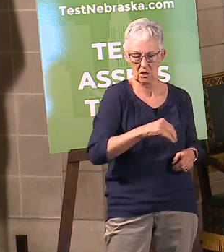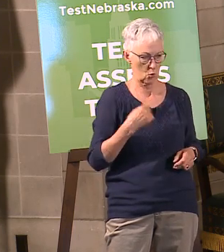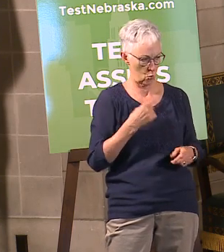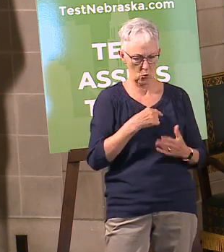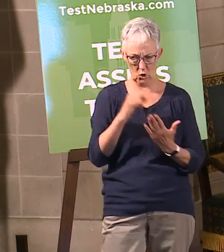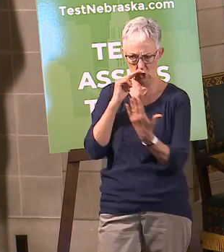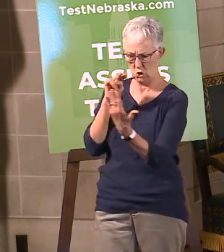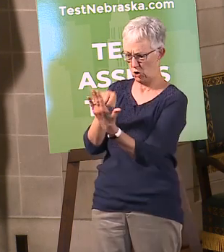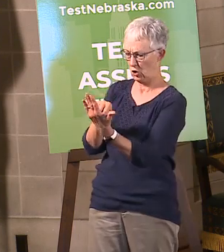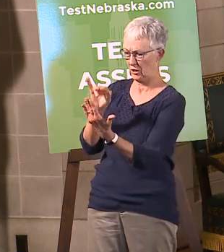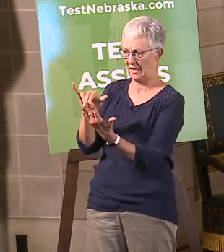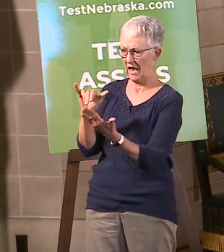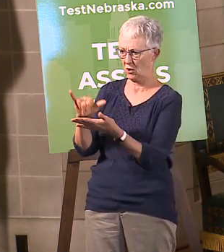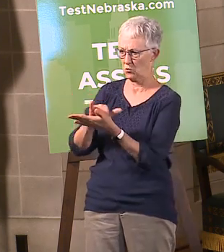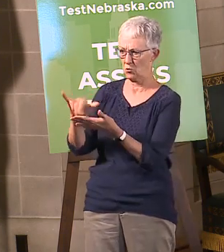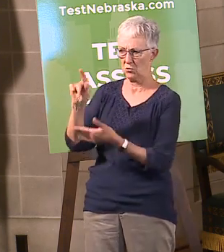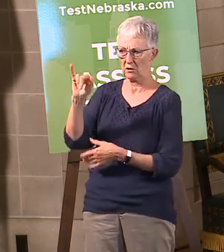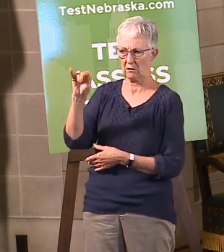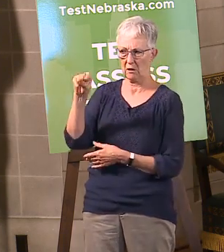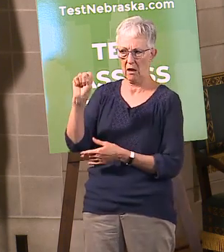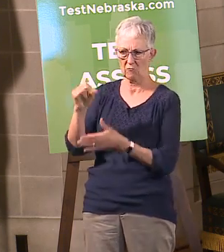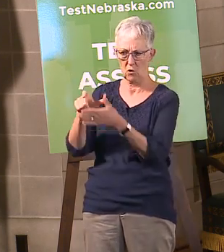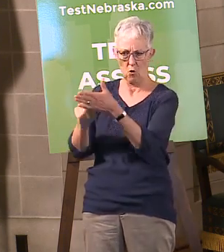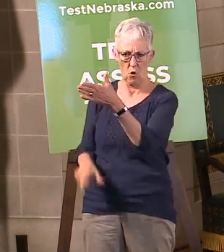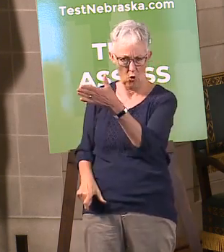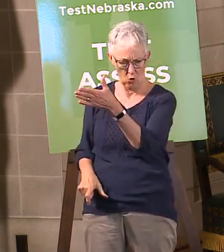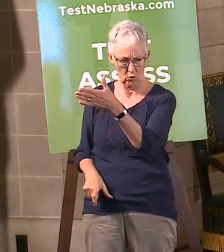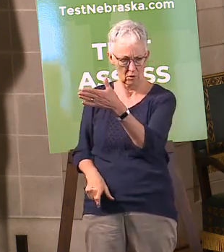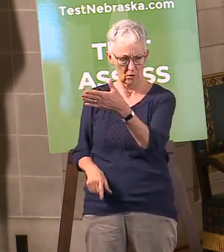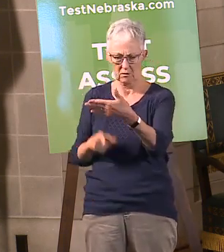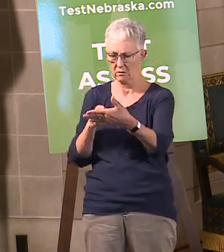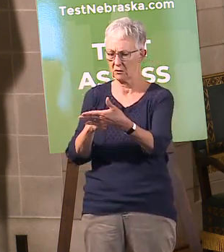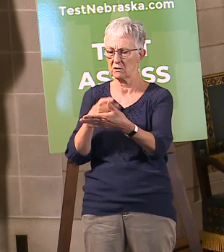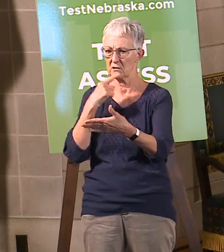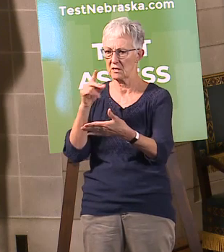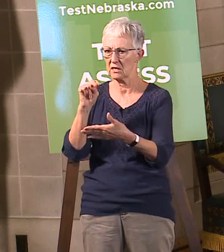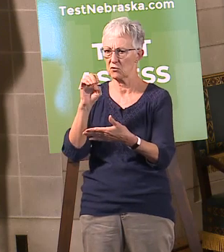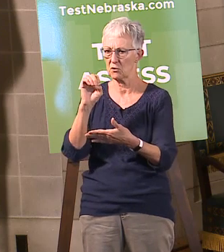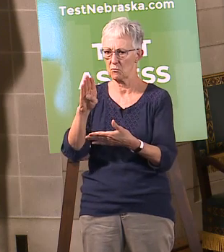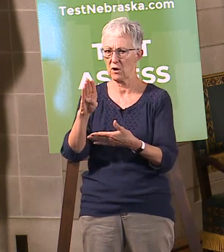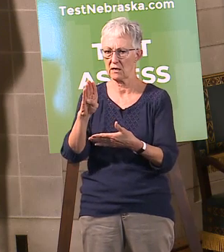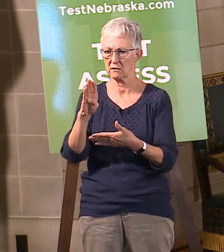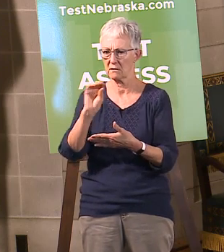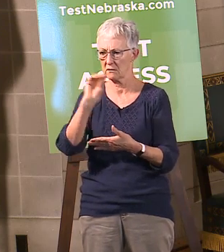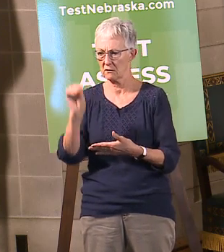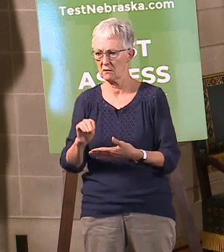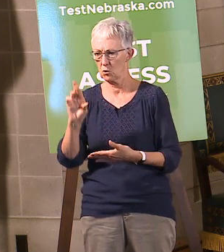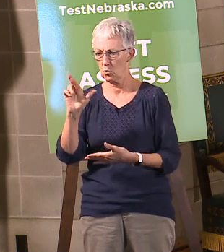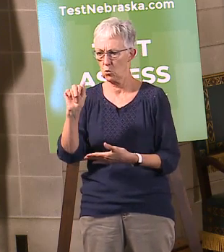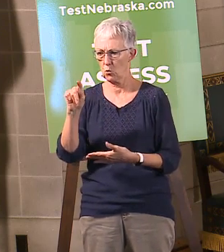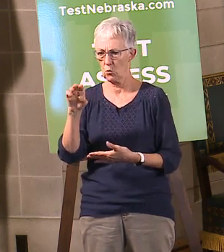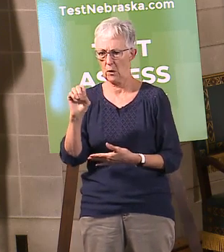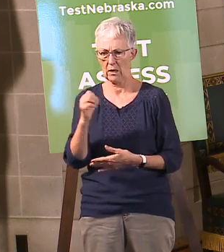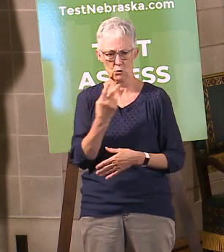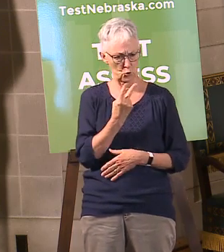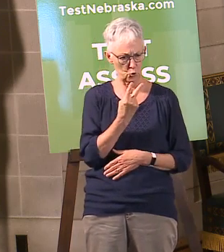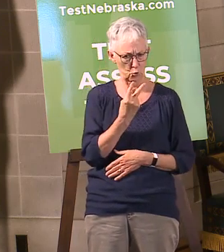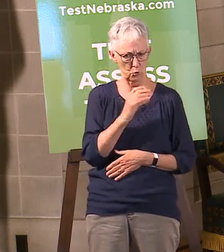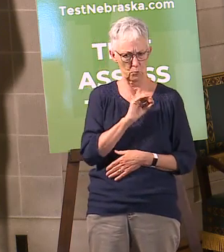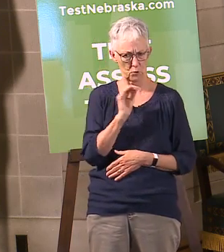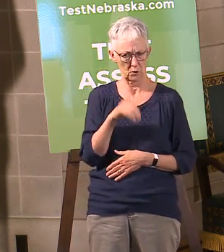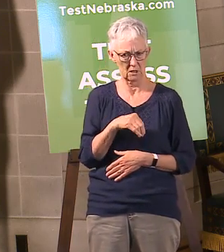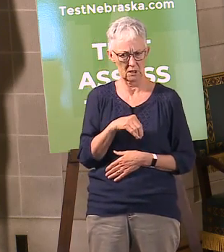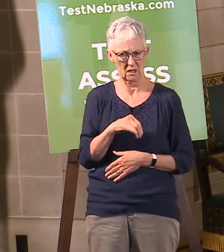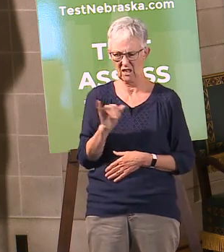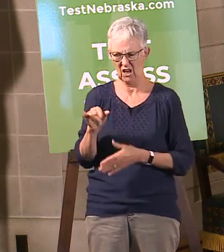article. That, interestingly enough, if you look at the Times article that was referencing this, it said Nebraska's rate was 2%. So that article is